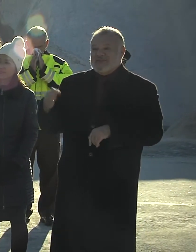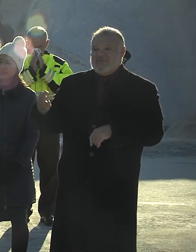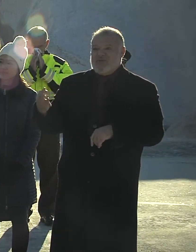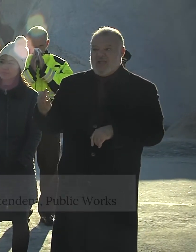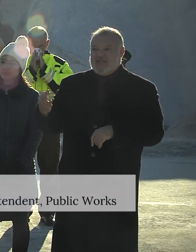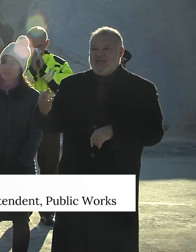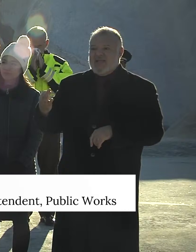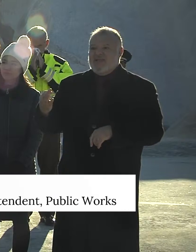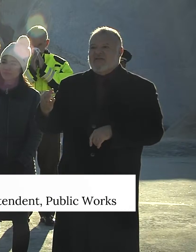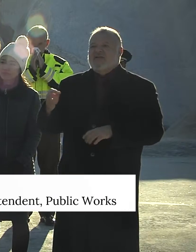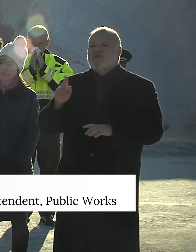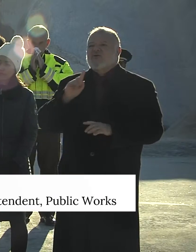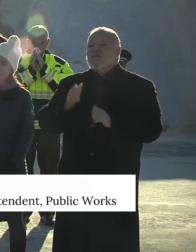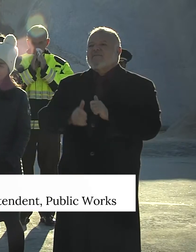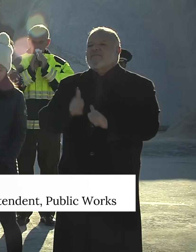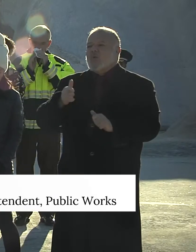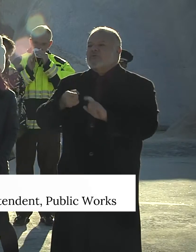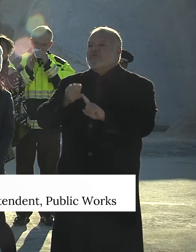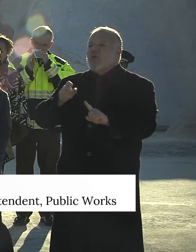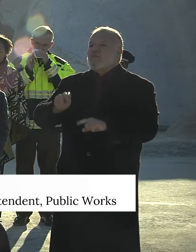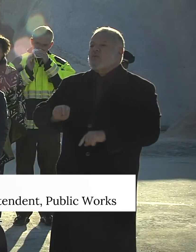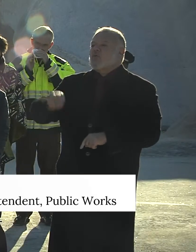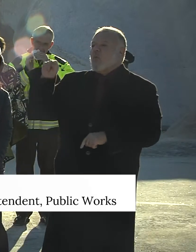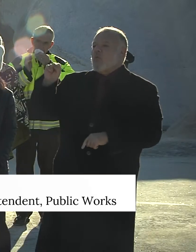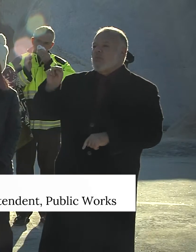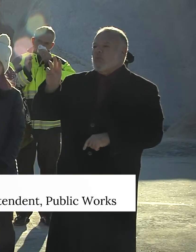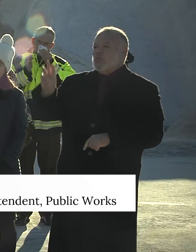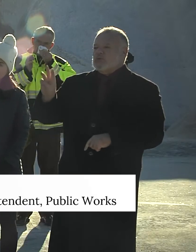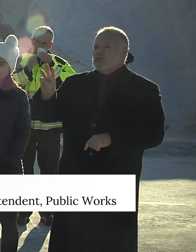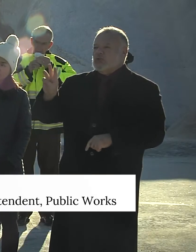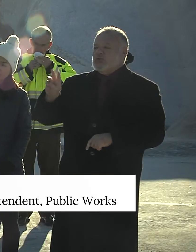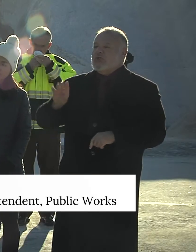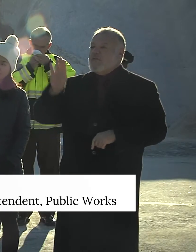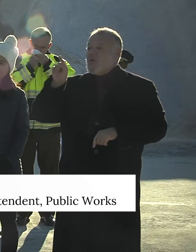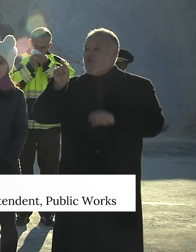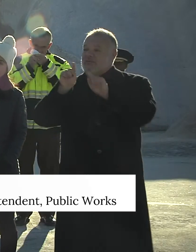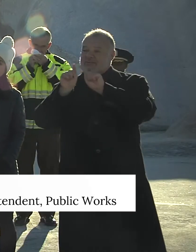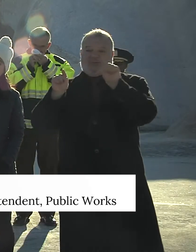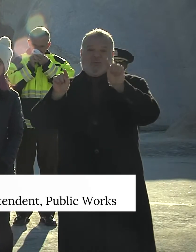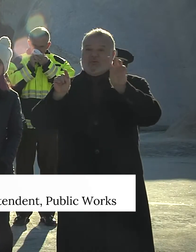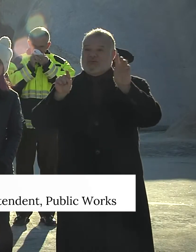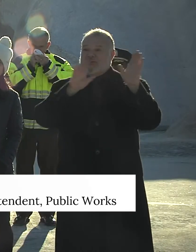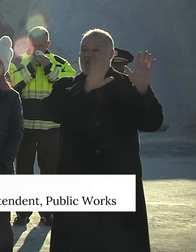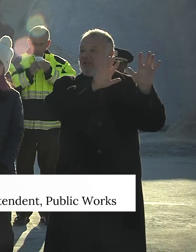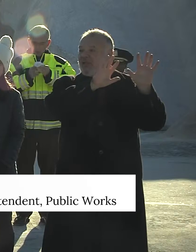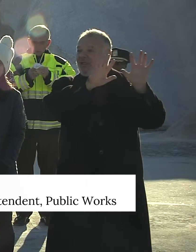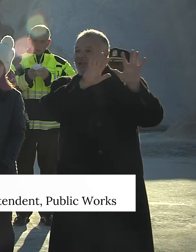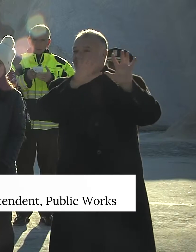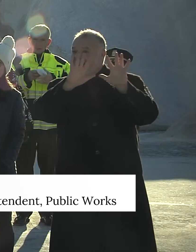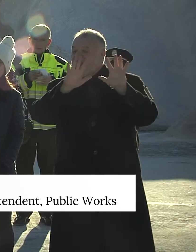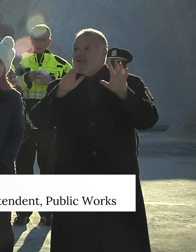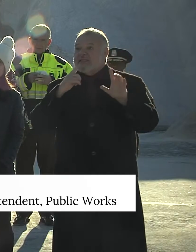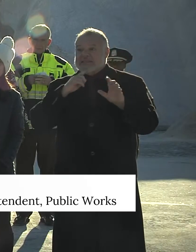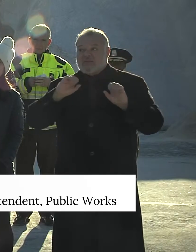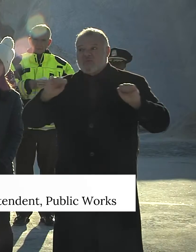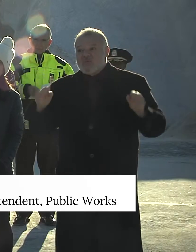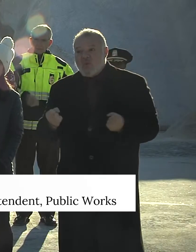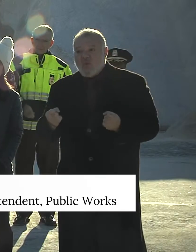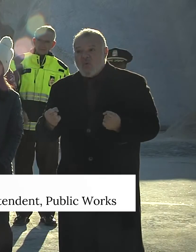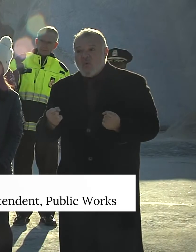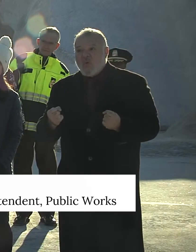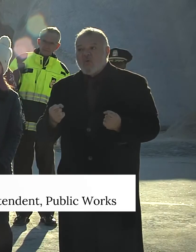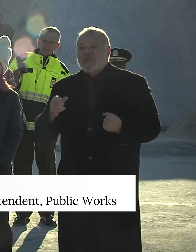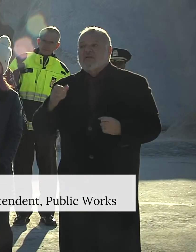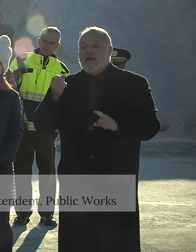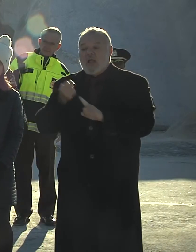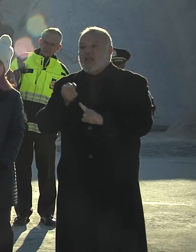County, which is luckily not near here. We are going to have some crews on to take a look. We do see a colder trend at the end of the storm on Saturday, where that could flip to